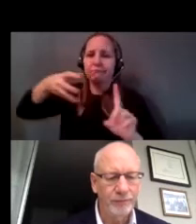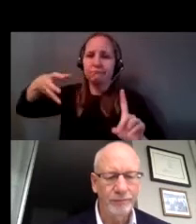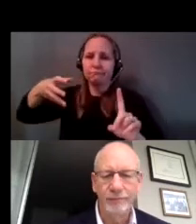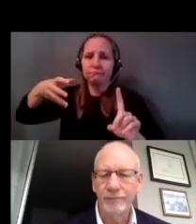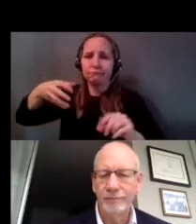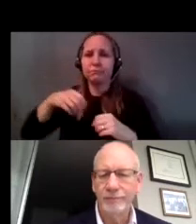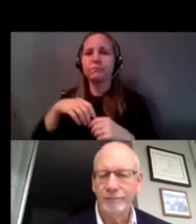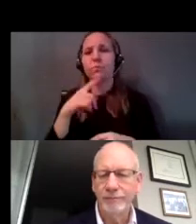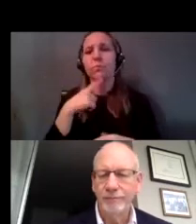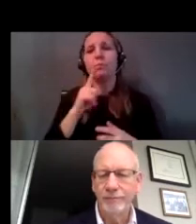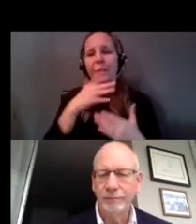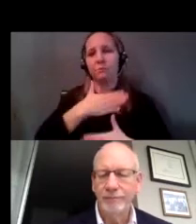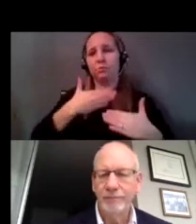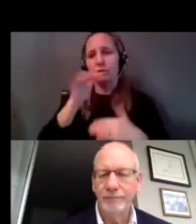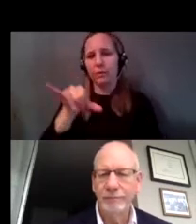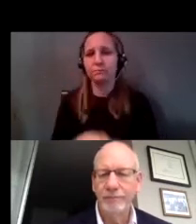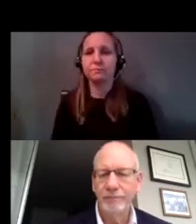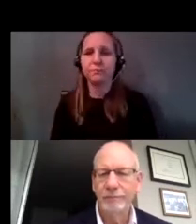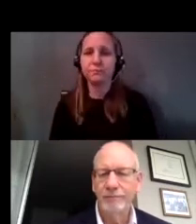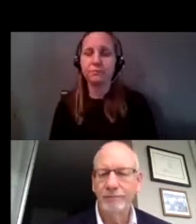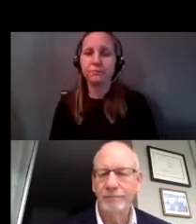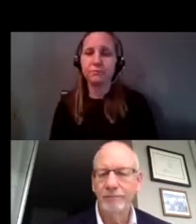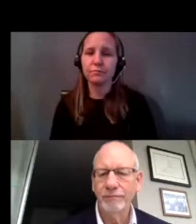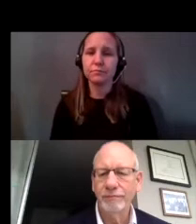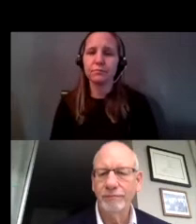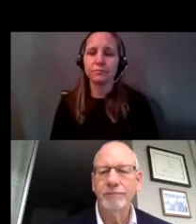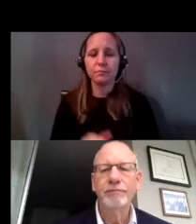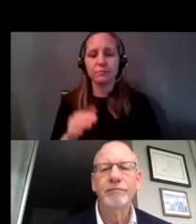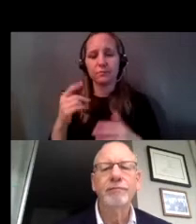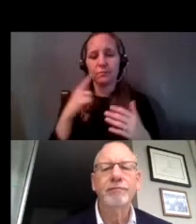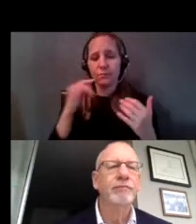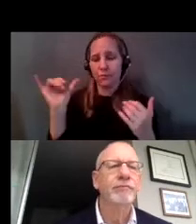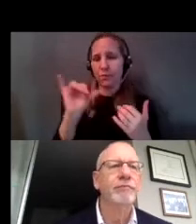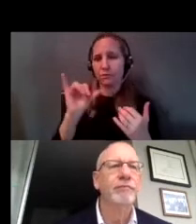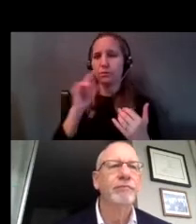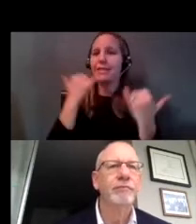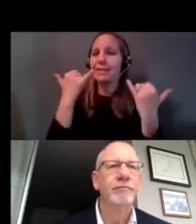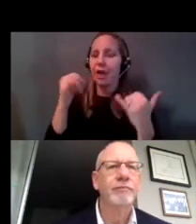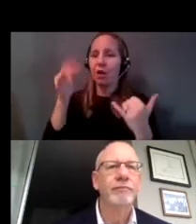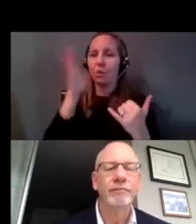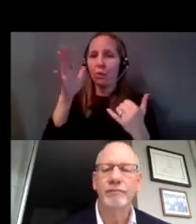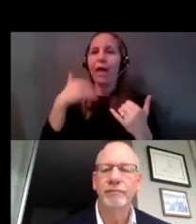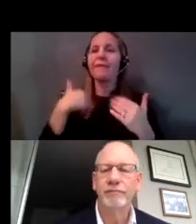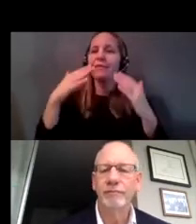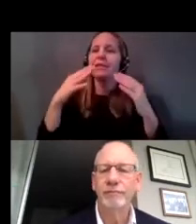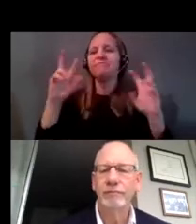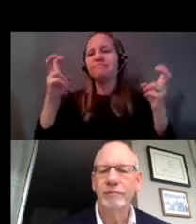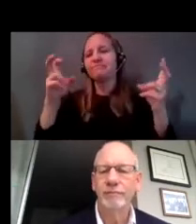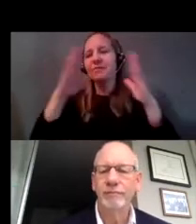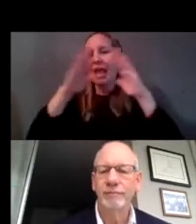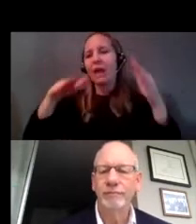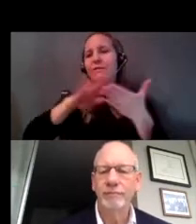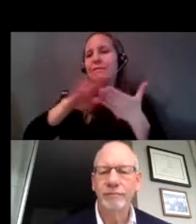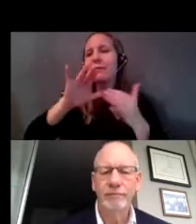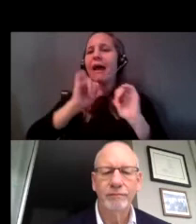today. And we'll be walking everyone through some housekeeping notes and some notes on how you can participate